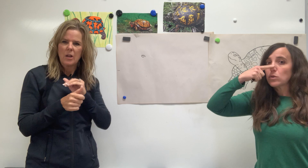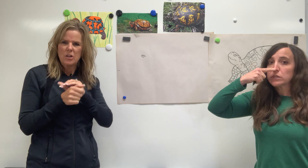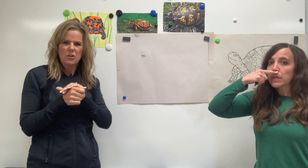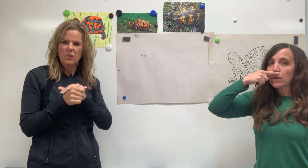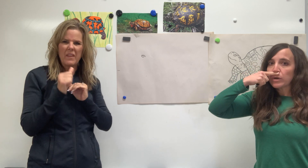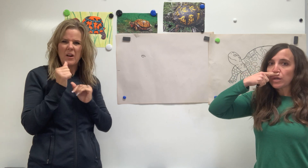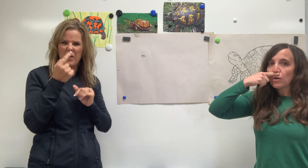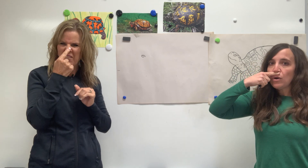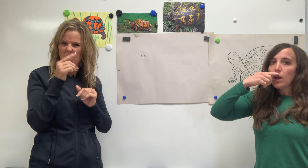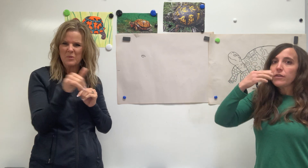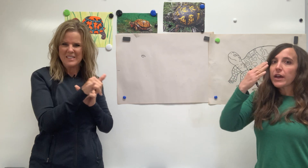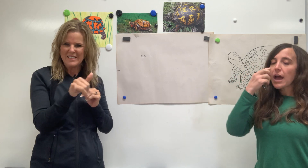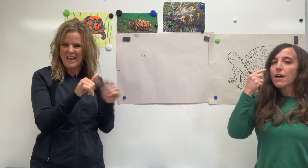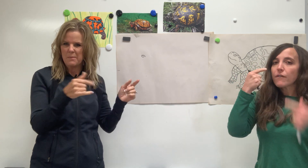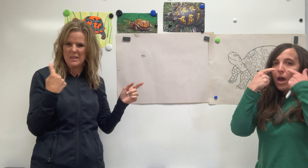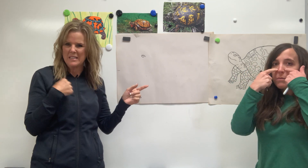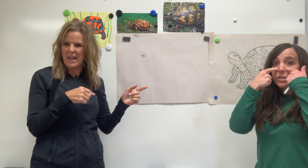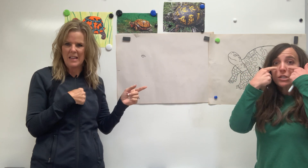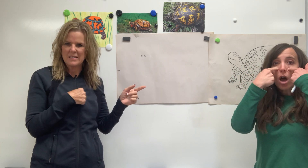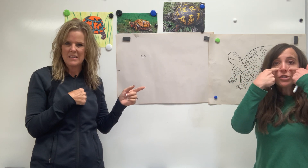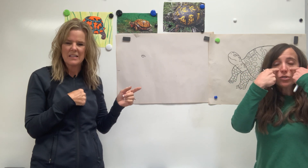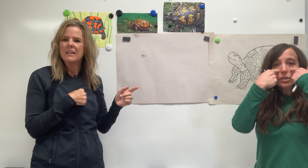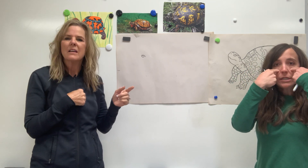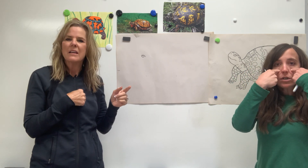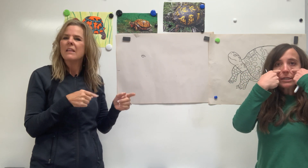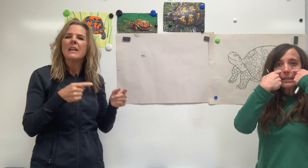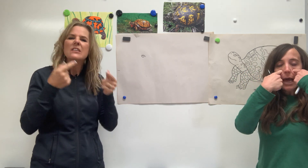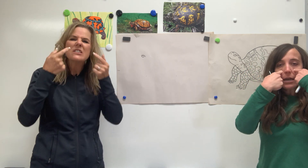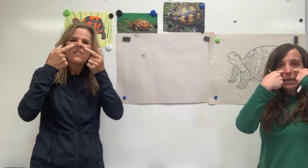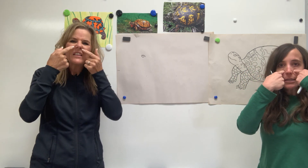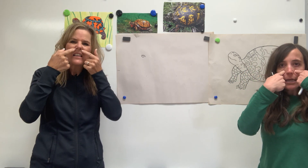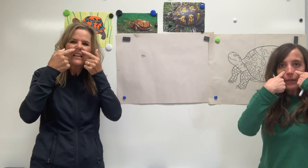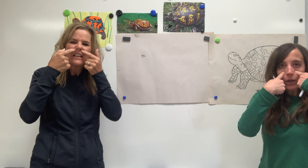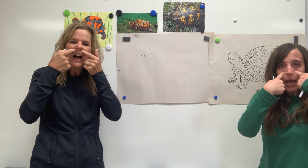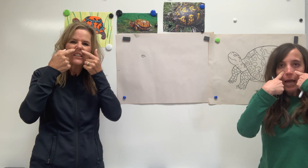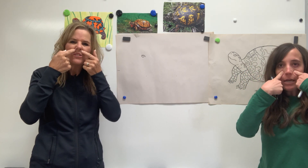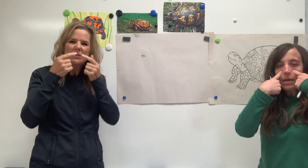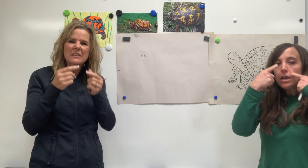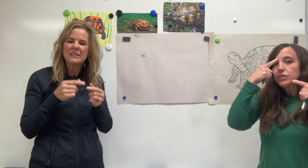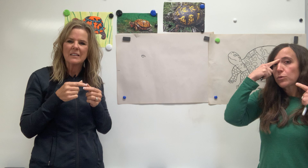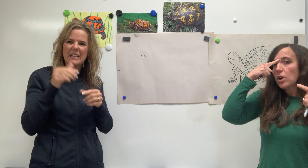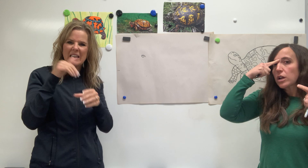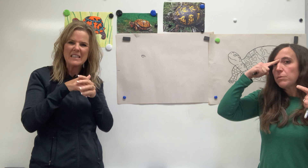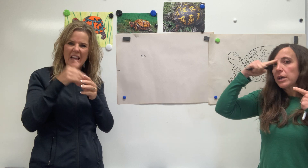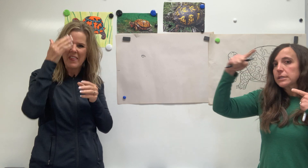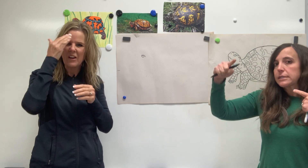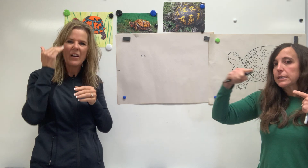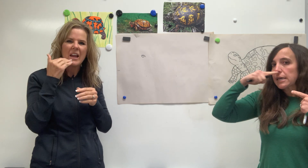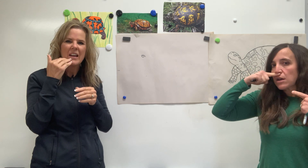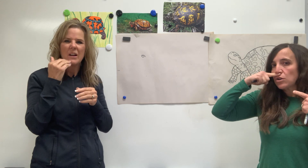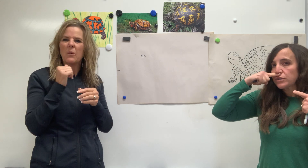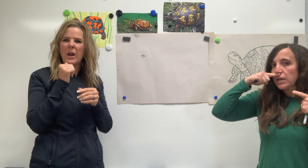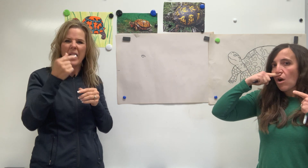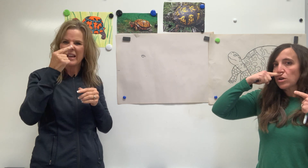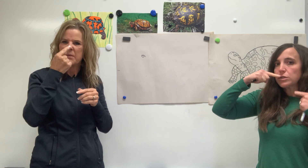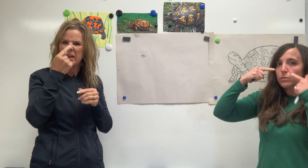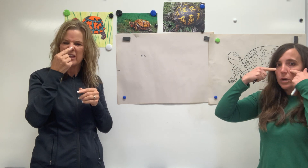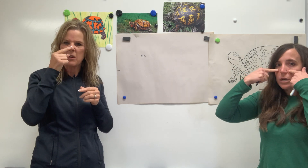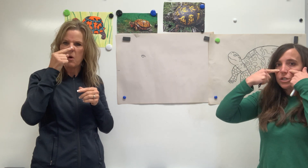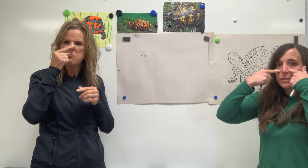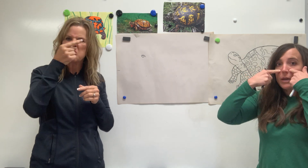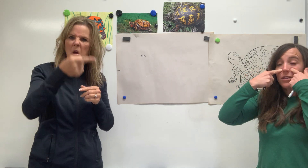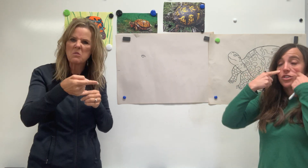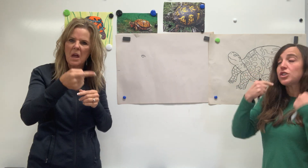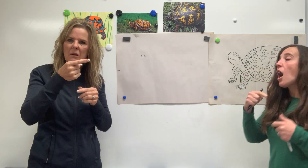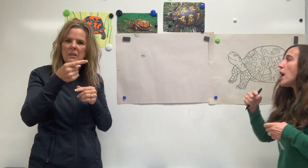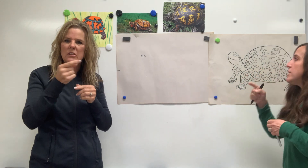don't have noses like we do. They have just nostrils that are set inside their head. So we're not gonna make a sticking out nose like ours. We're